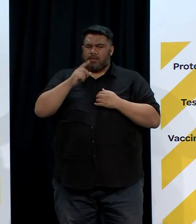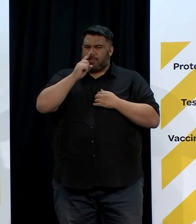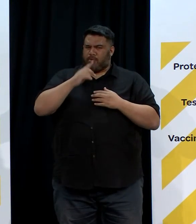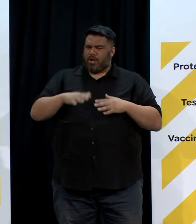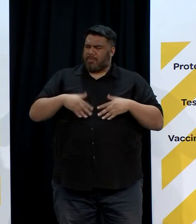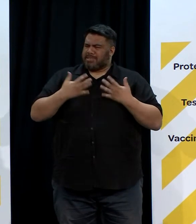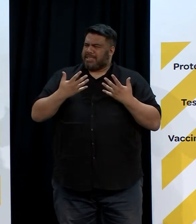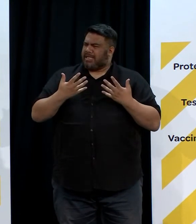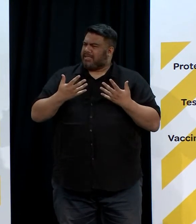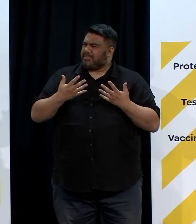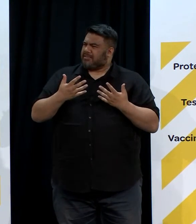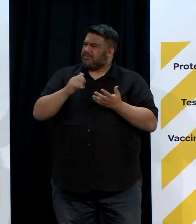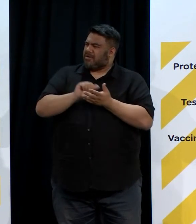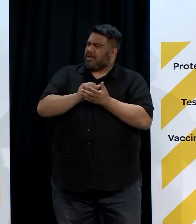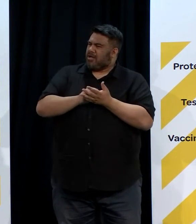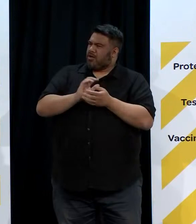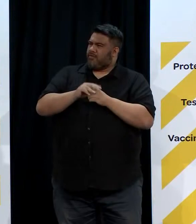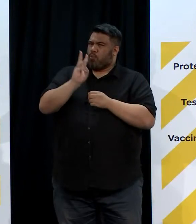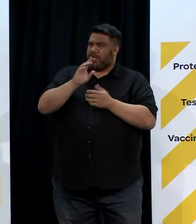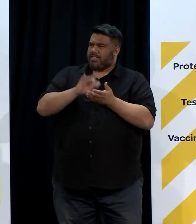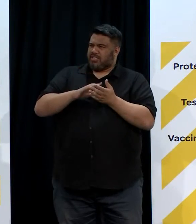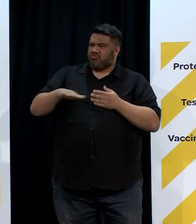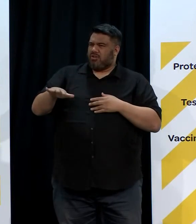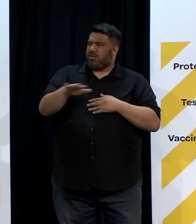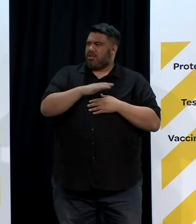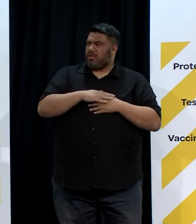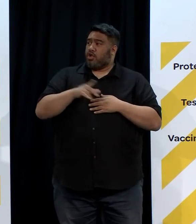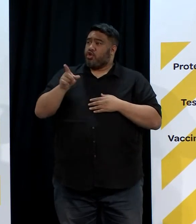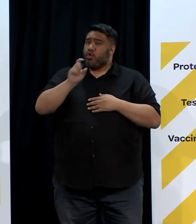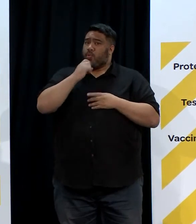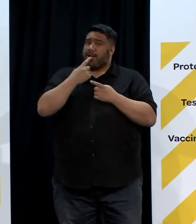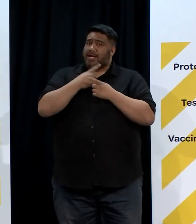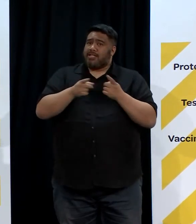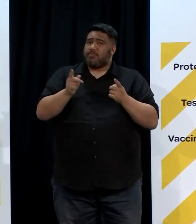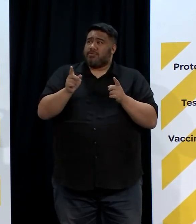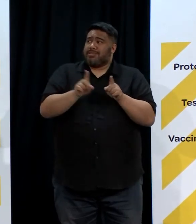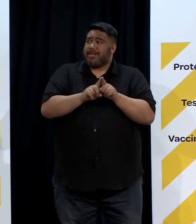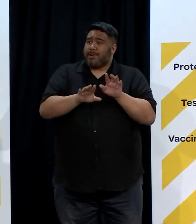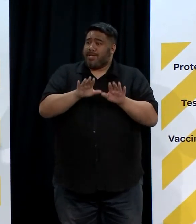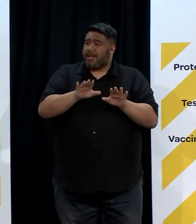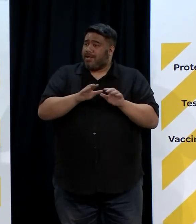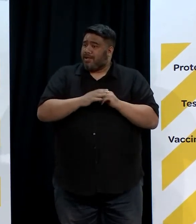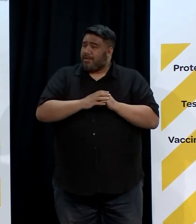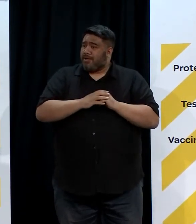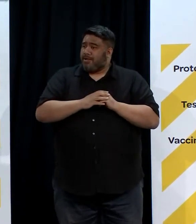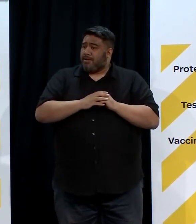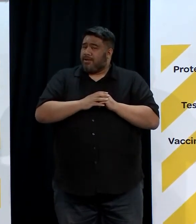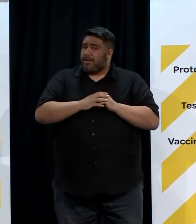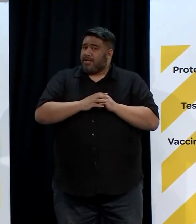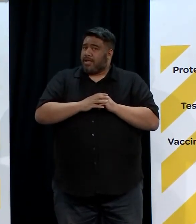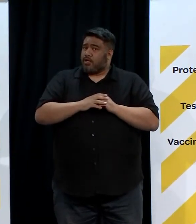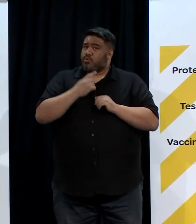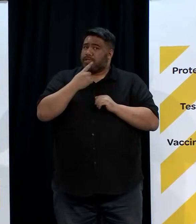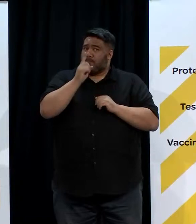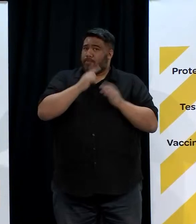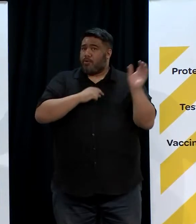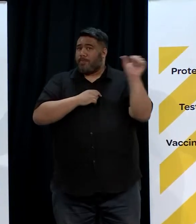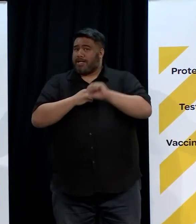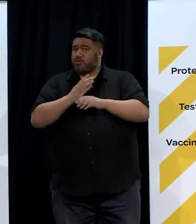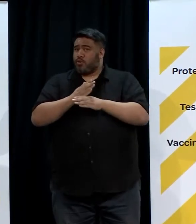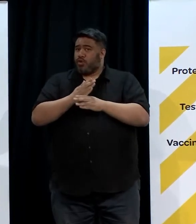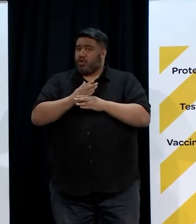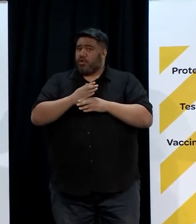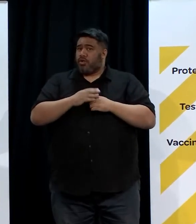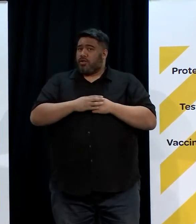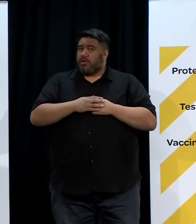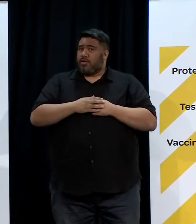minister will be being at Wellington Central. Are you going to make a similar kind of pronouncement this time and tell public servants to come back to the office? And also,